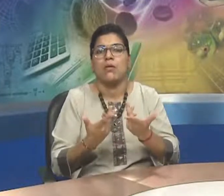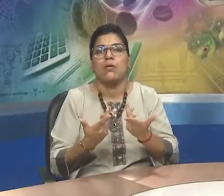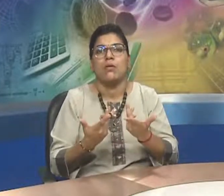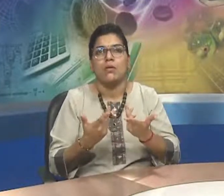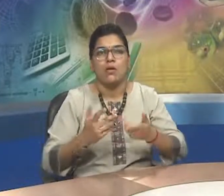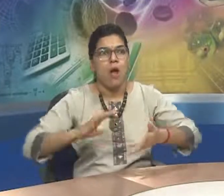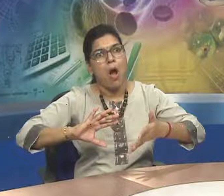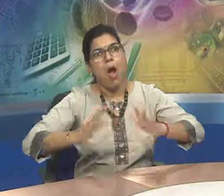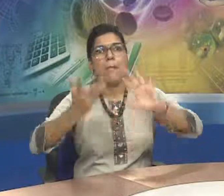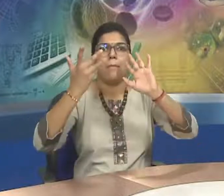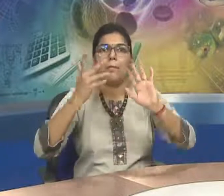Calamities.